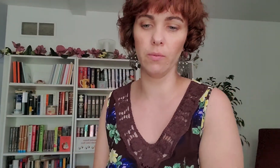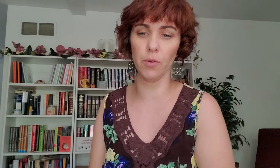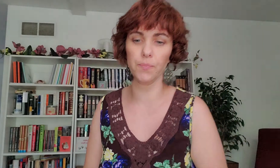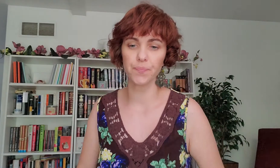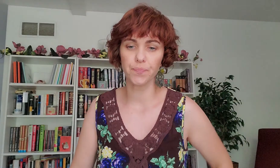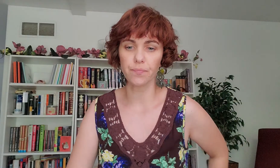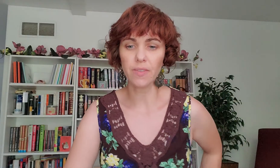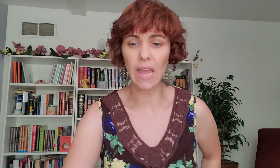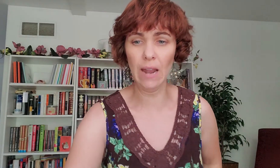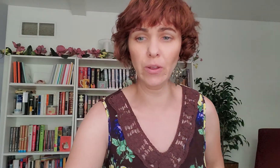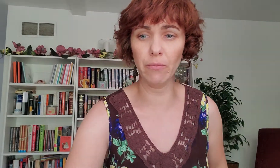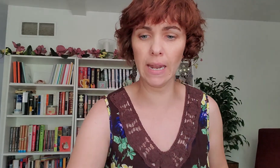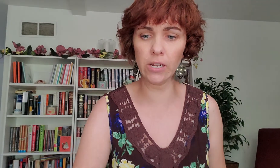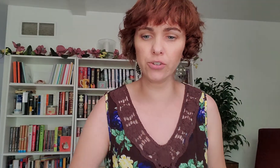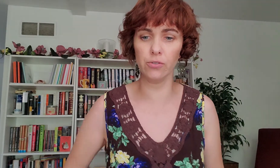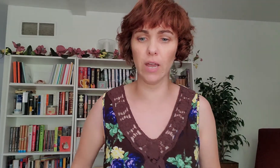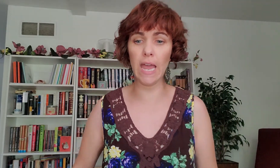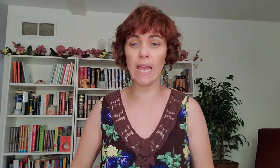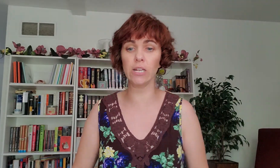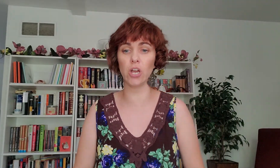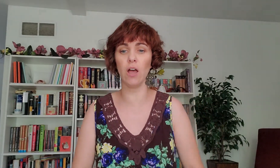moon. And we've made it to age of